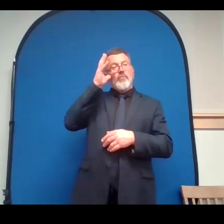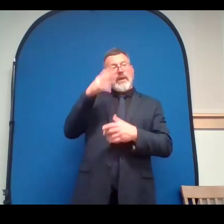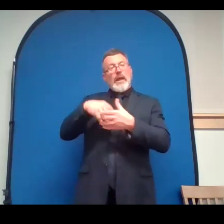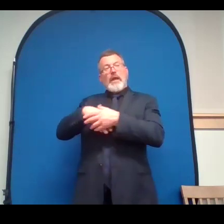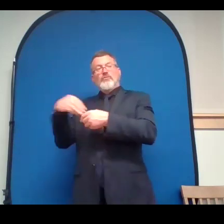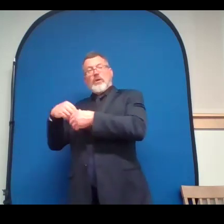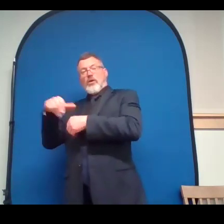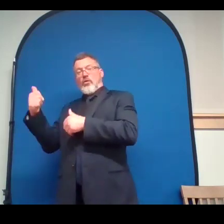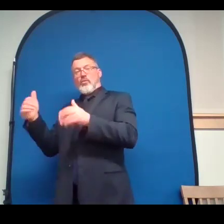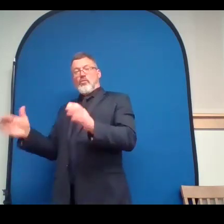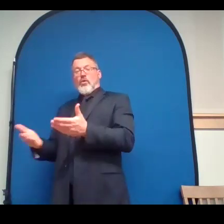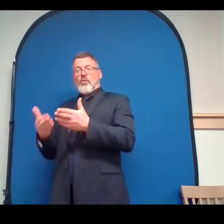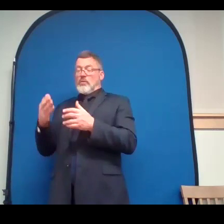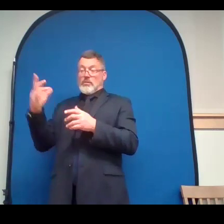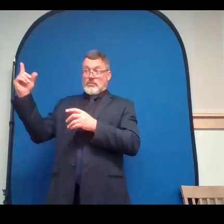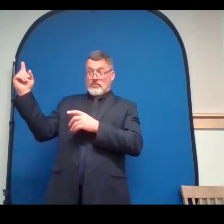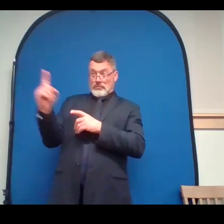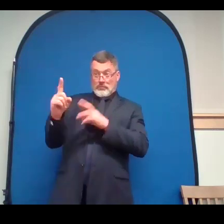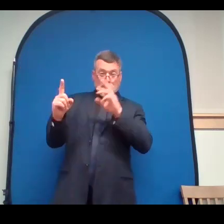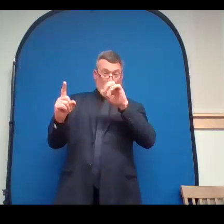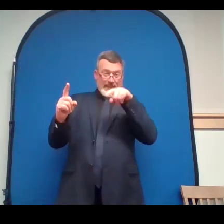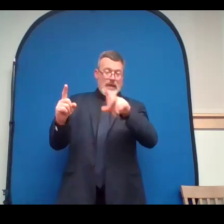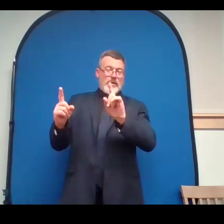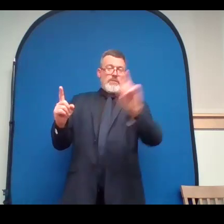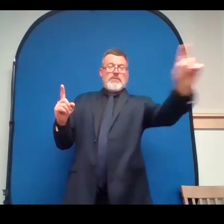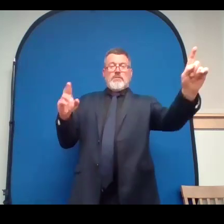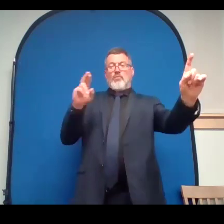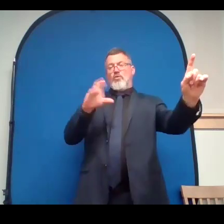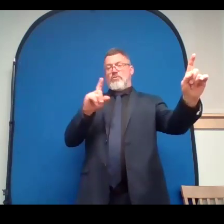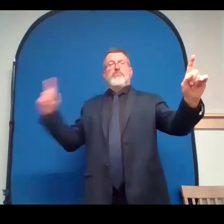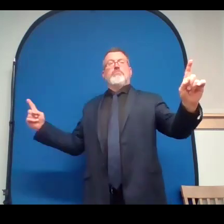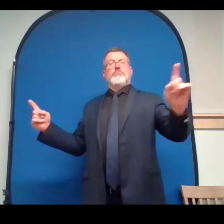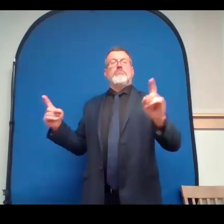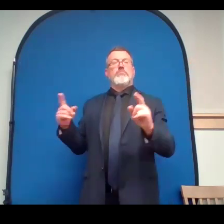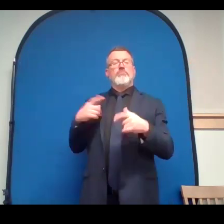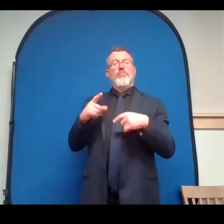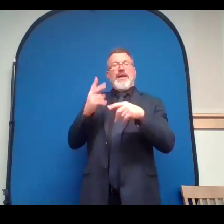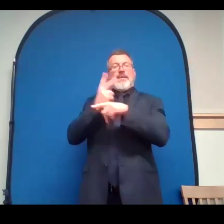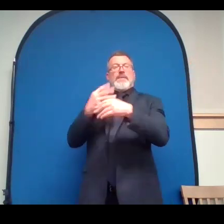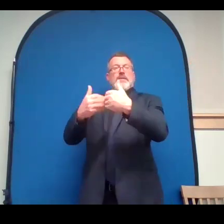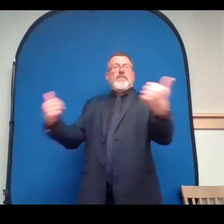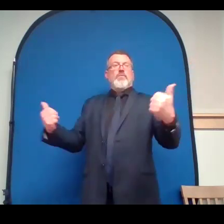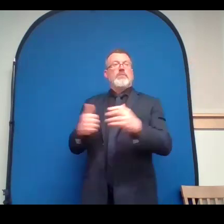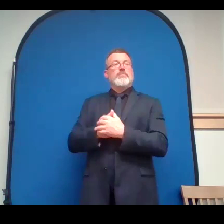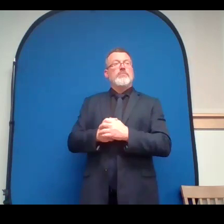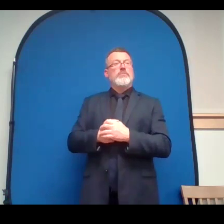Okay, so you didn't authorize anybody to call Saco PD